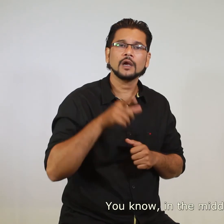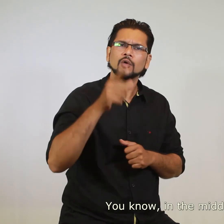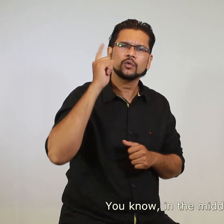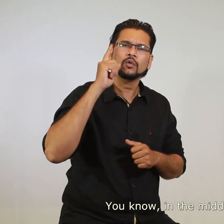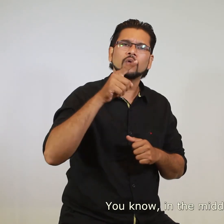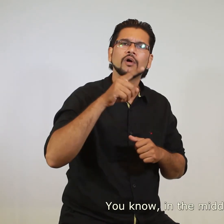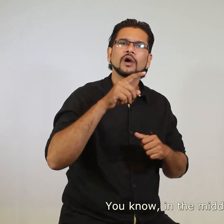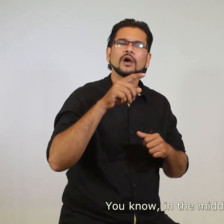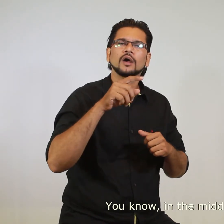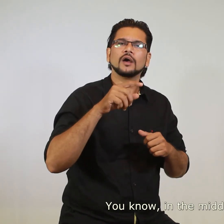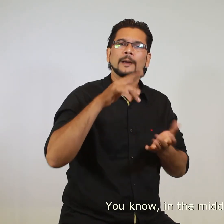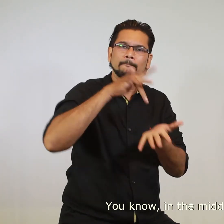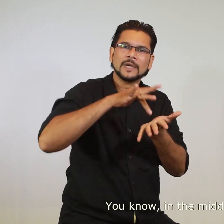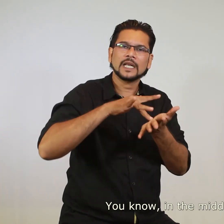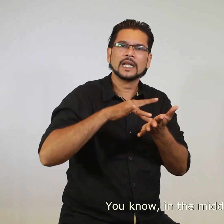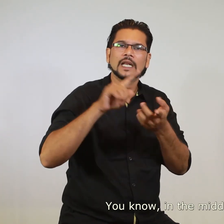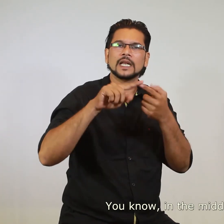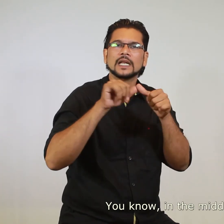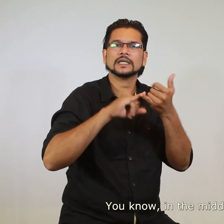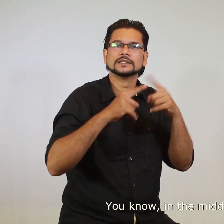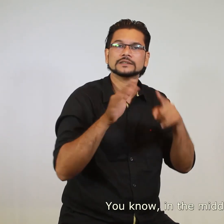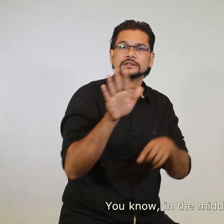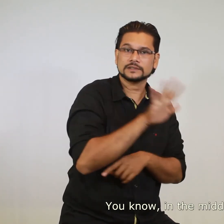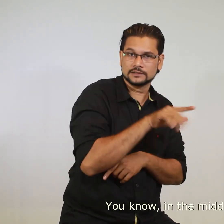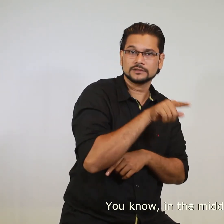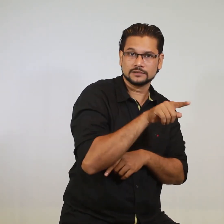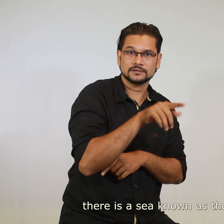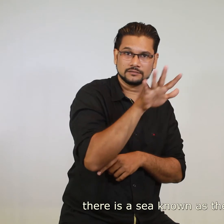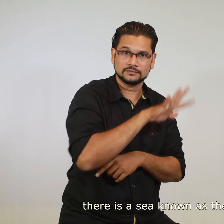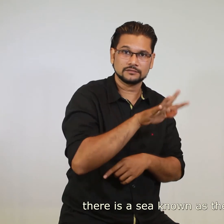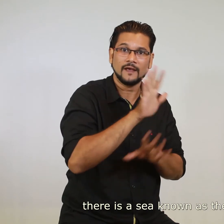You know, in the Middle East, there is a sea known as the Dead Sea.